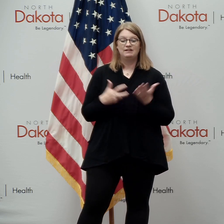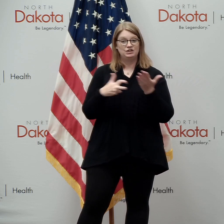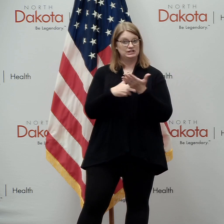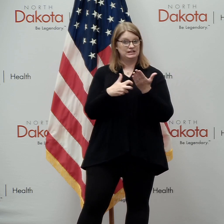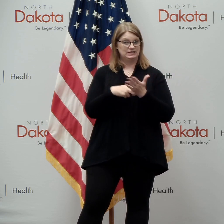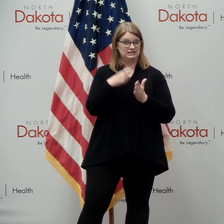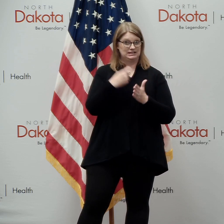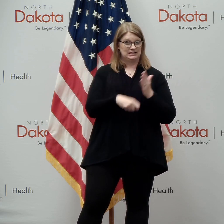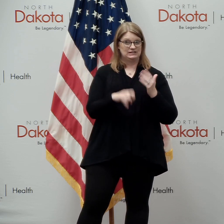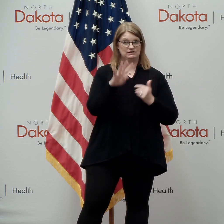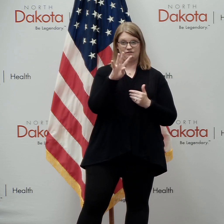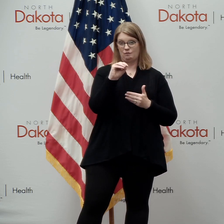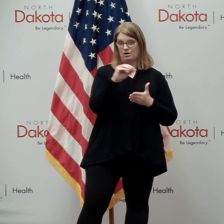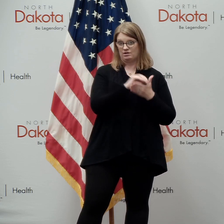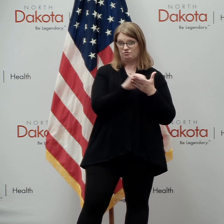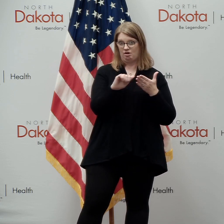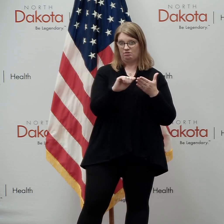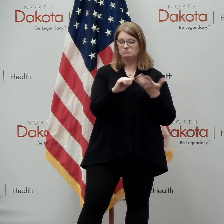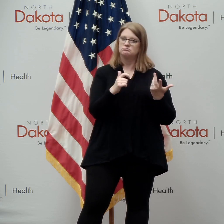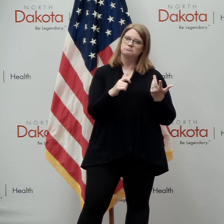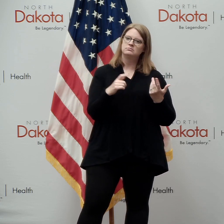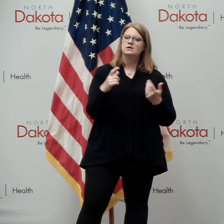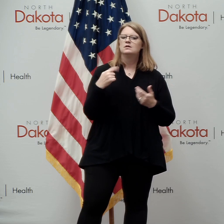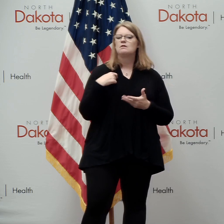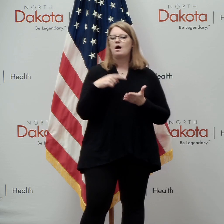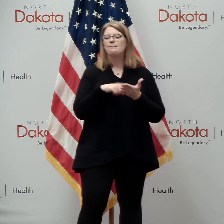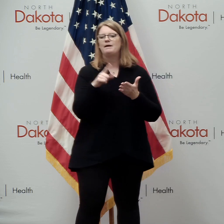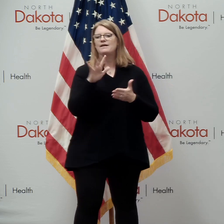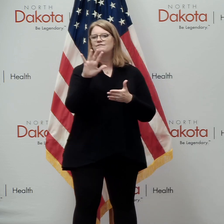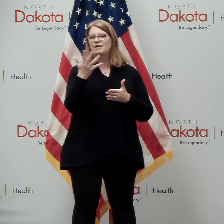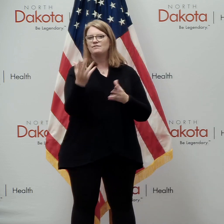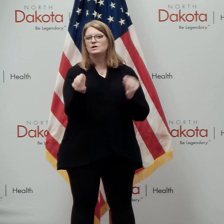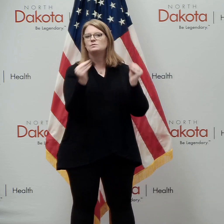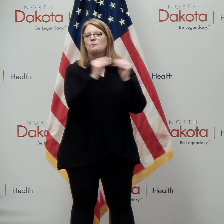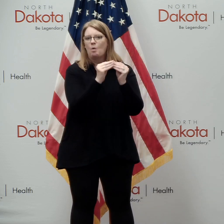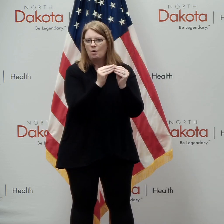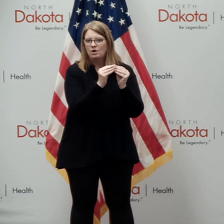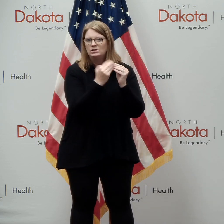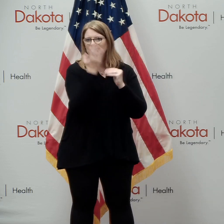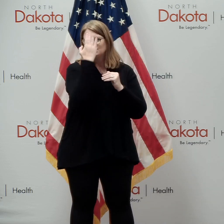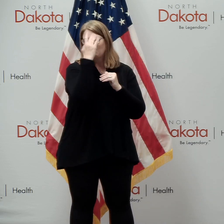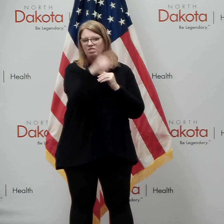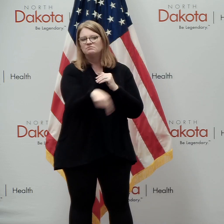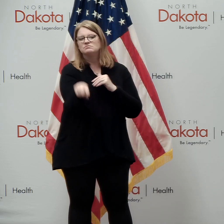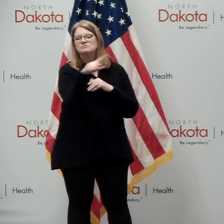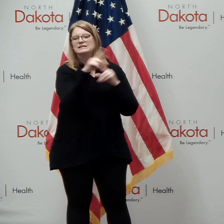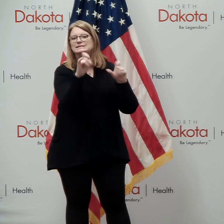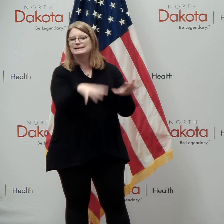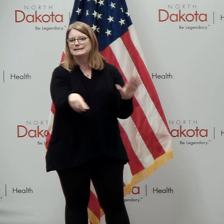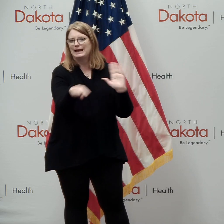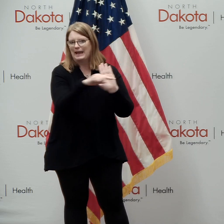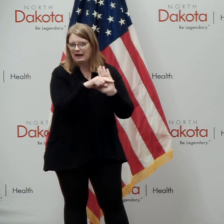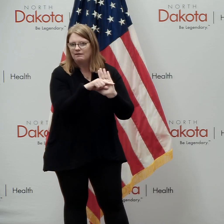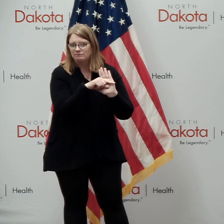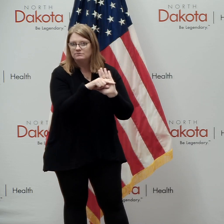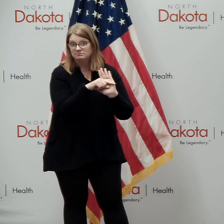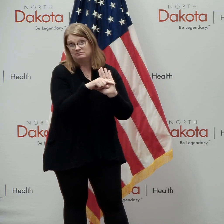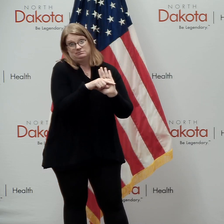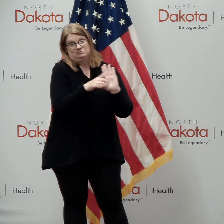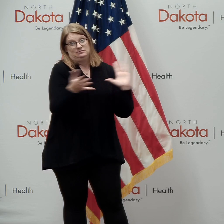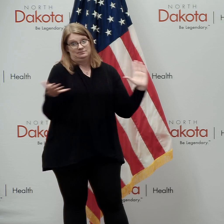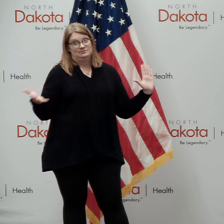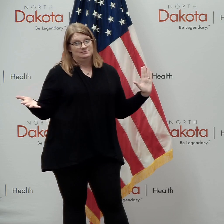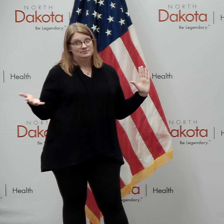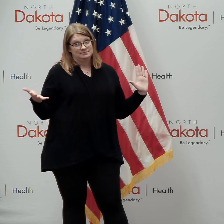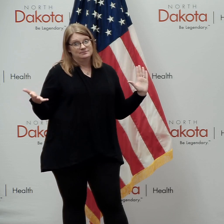cost $40, someone might say, I'll pay $5 more to know that everybody else in the stadium all tested, negative today. Right. I mean,